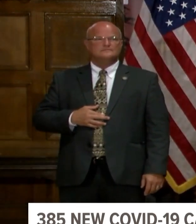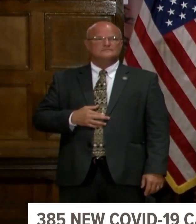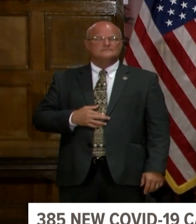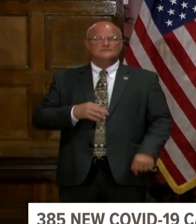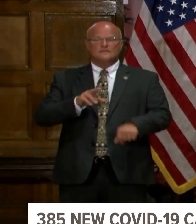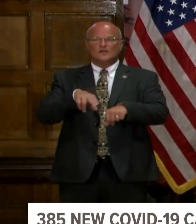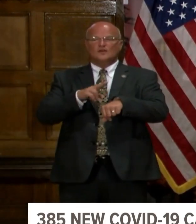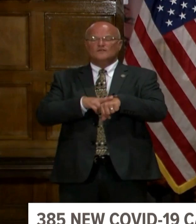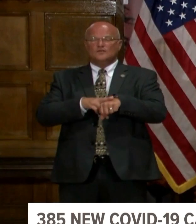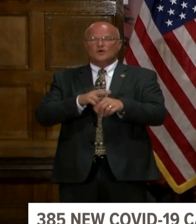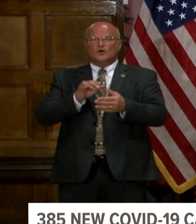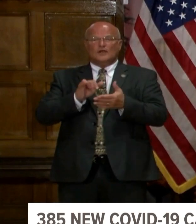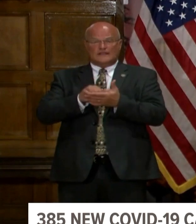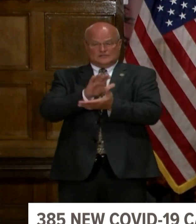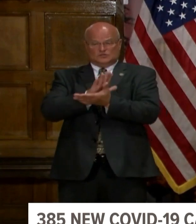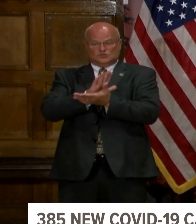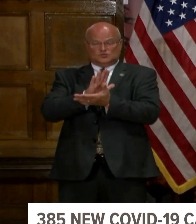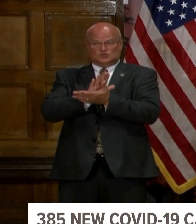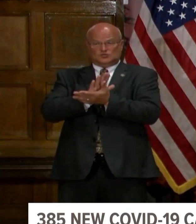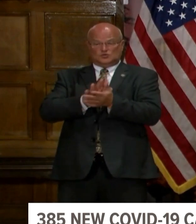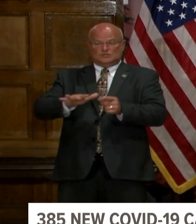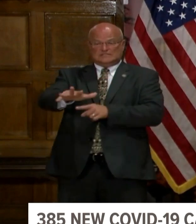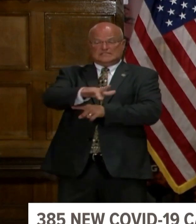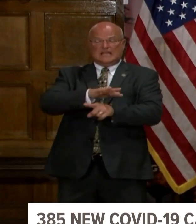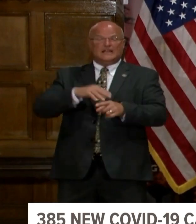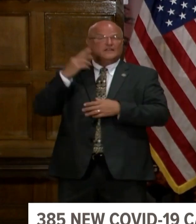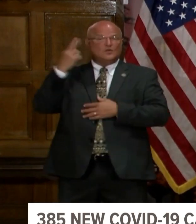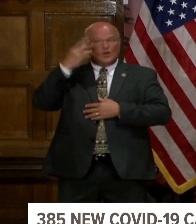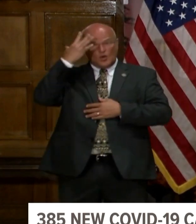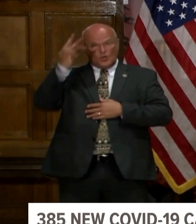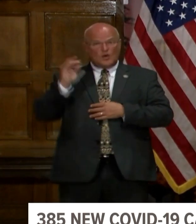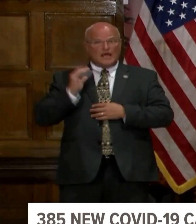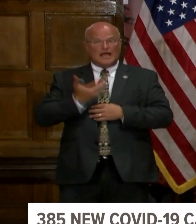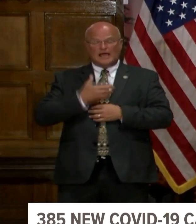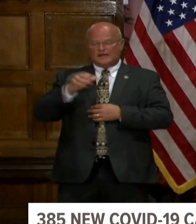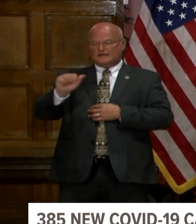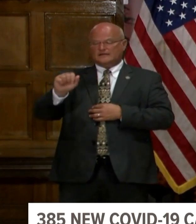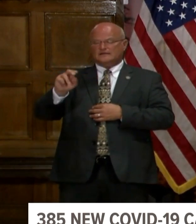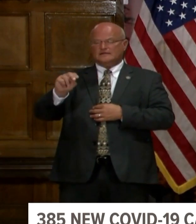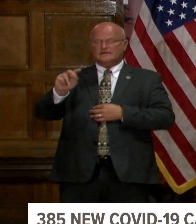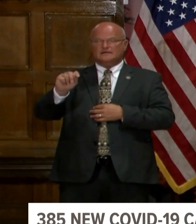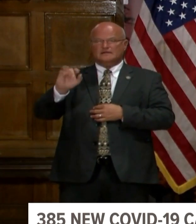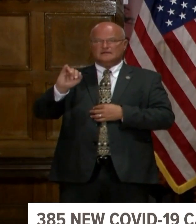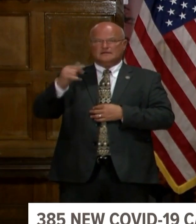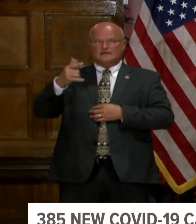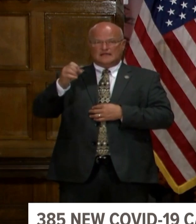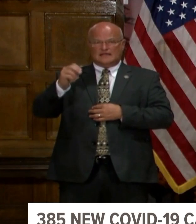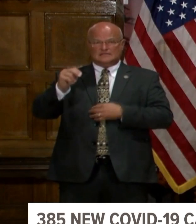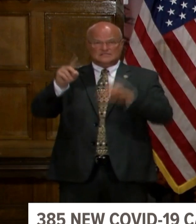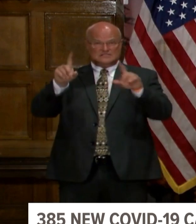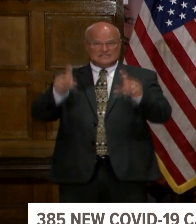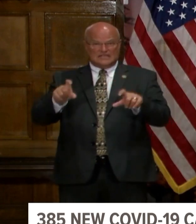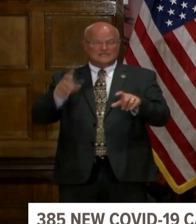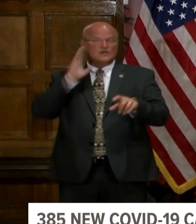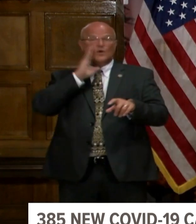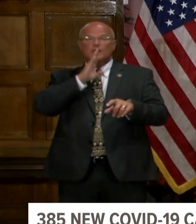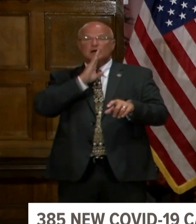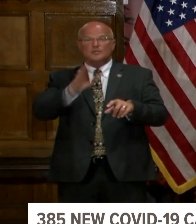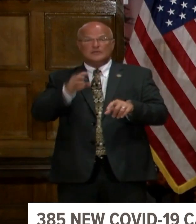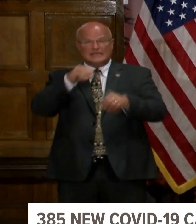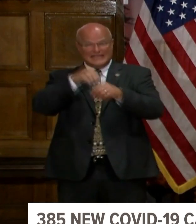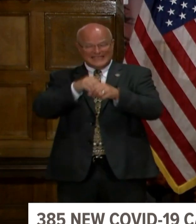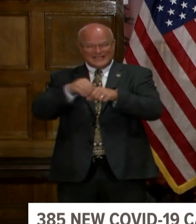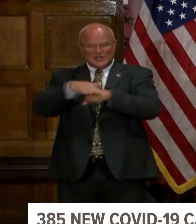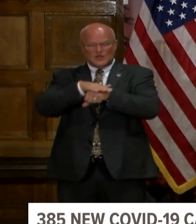Of course, in the school setting, that's one of the reasons our antigen test and equipment will be in